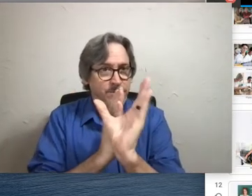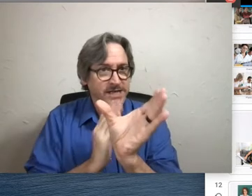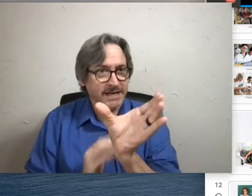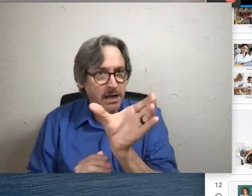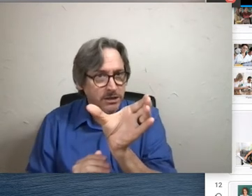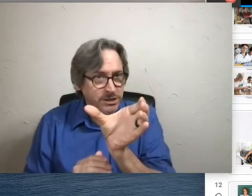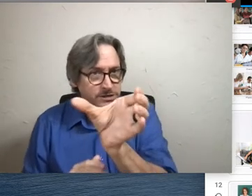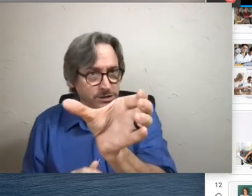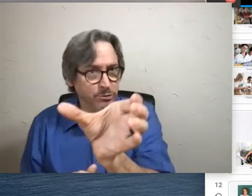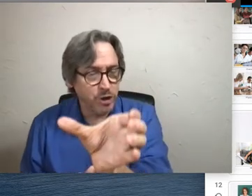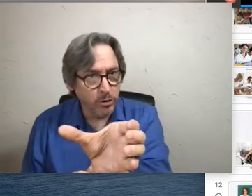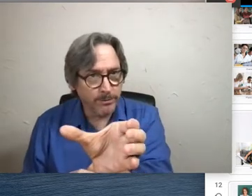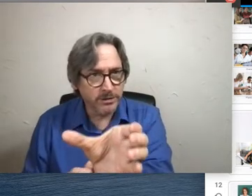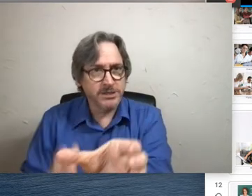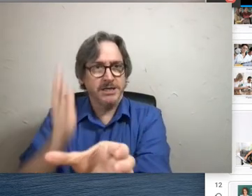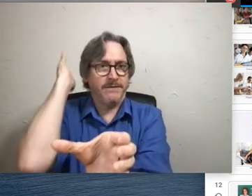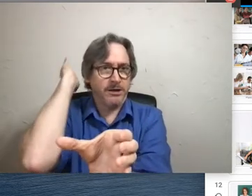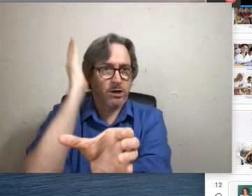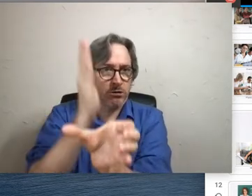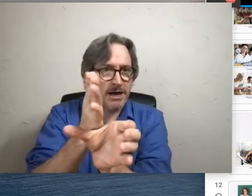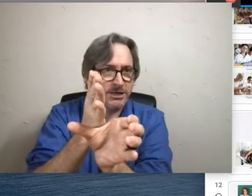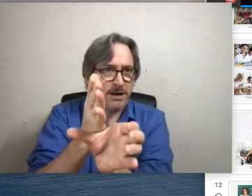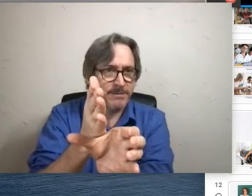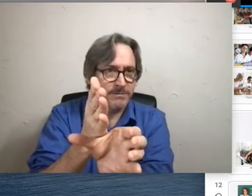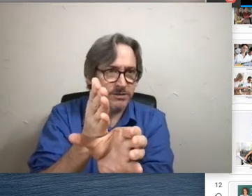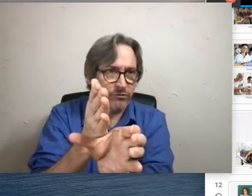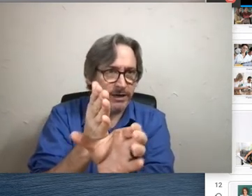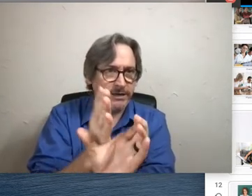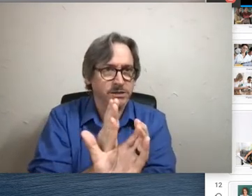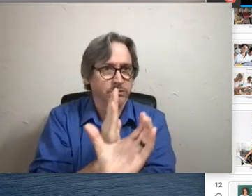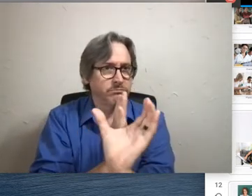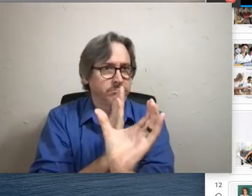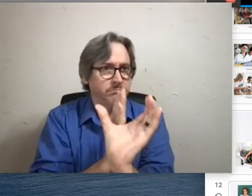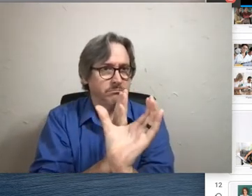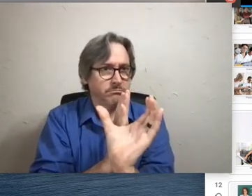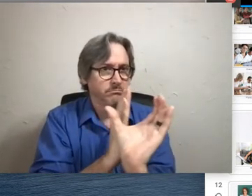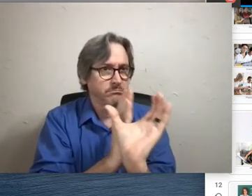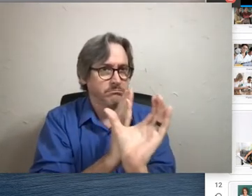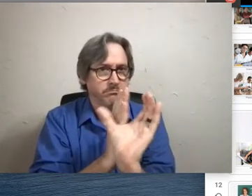So remember, psychology is you choke a person and then karate chop them to the forehead. So,